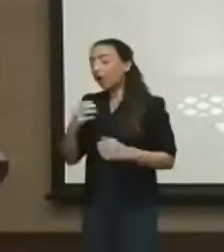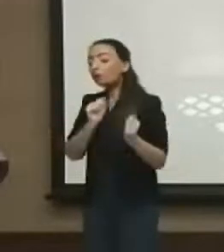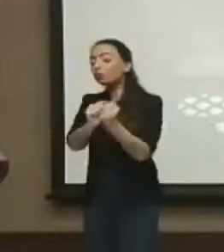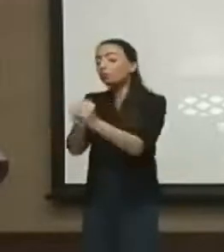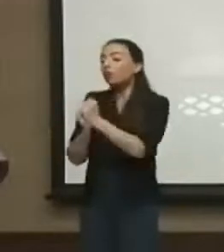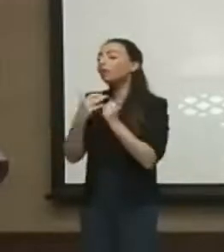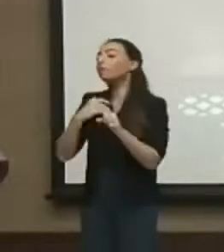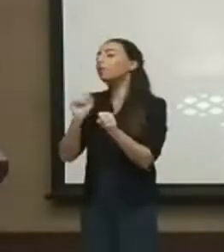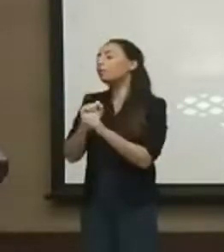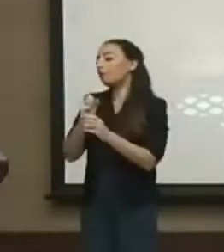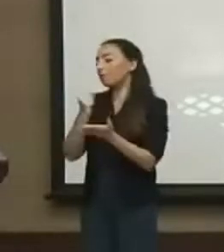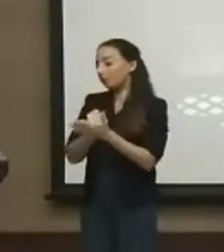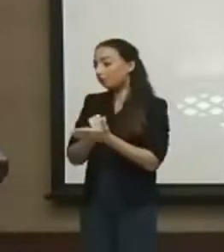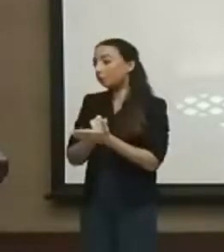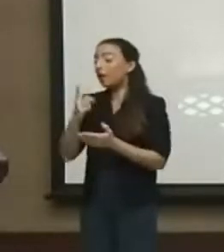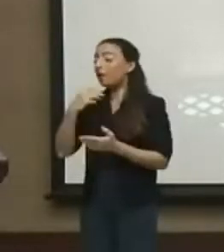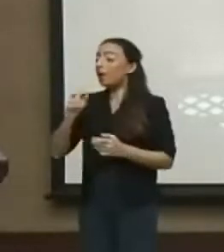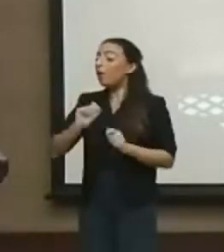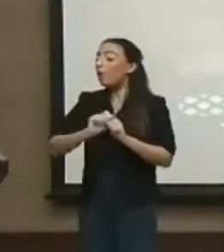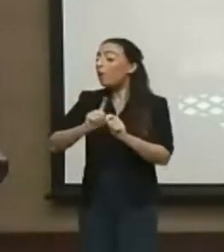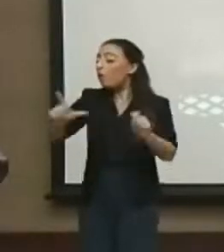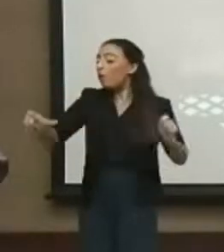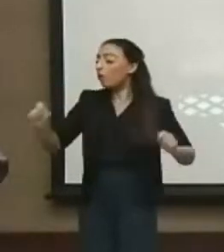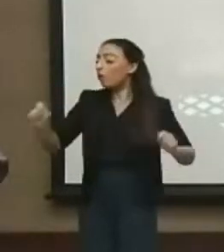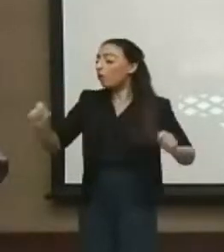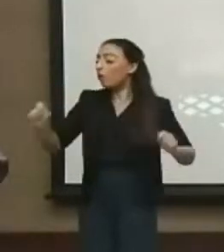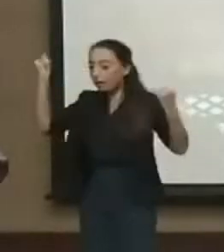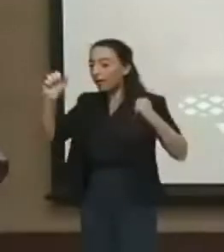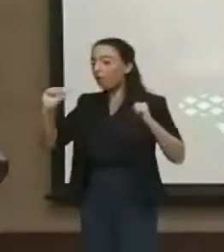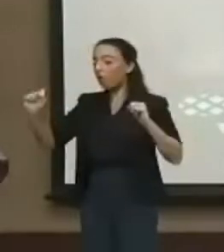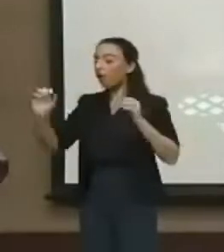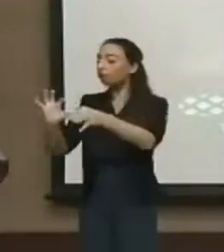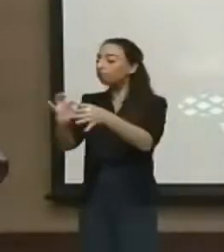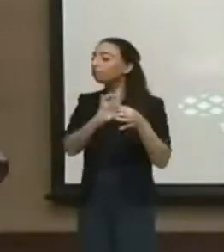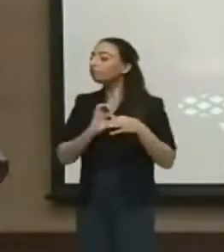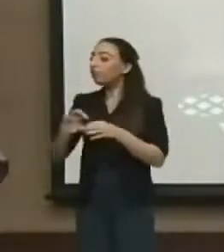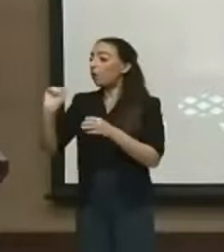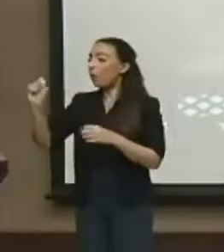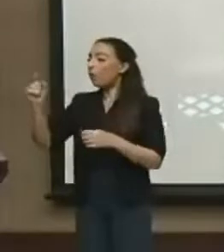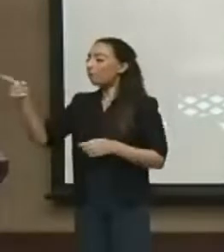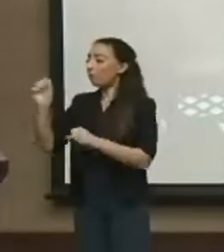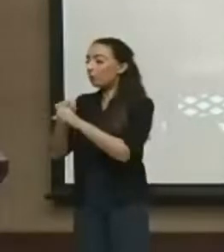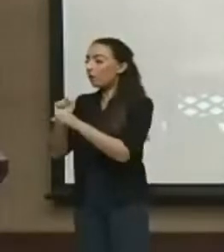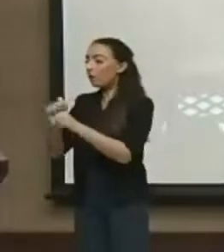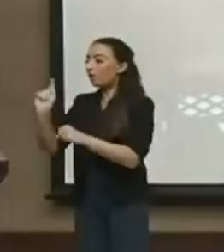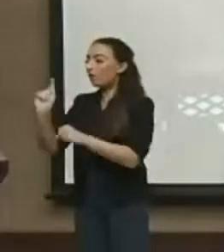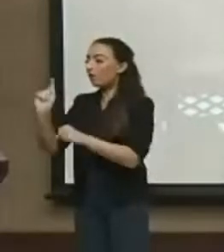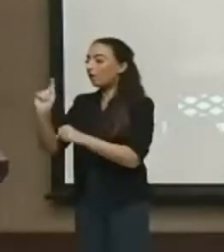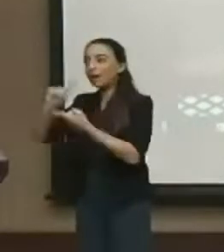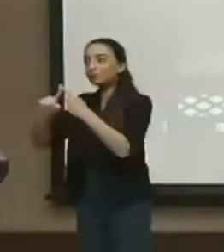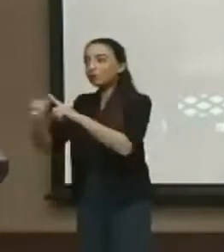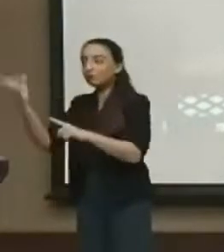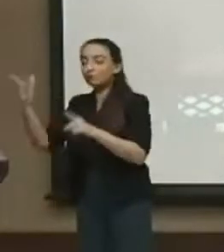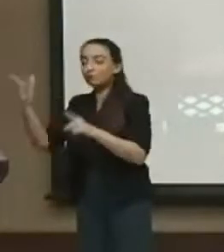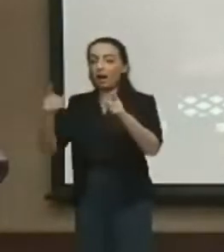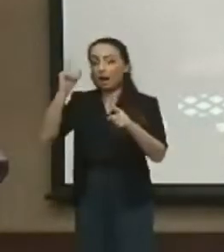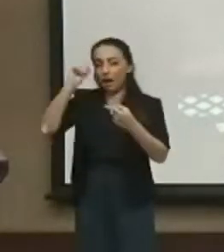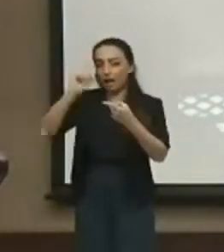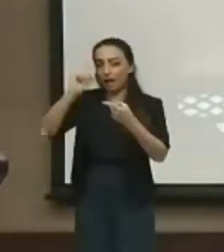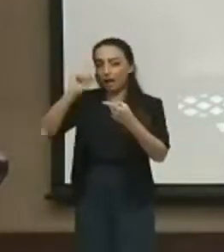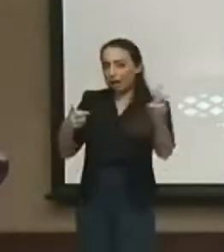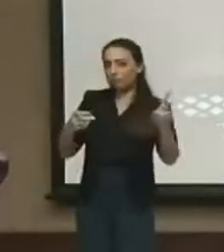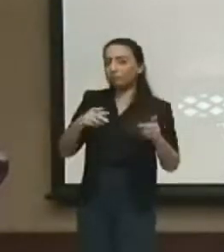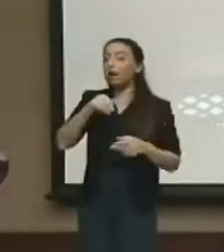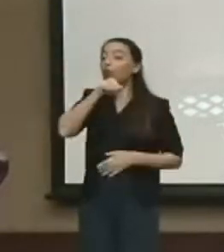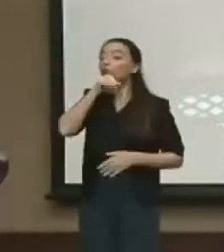that's sustained, we need to bring everybody's comparative advantages. The youth, you have your energy, you've got